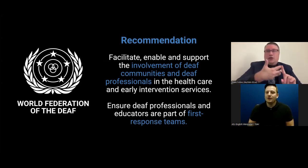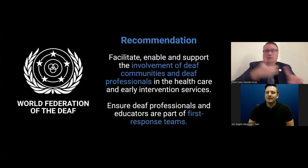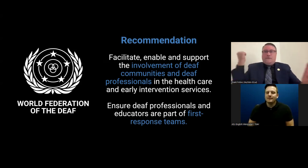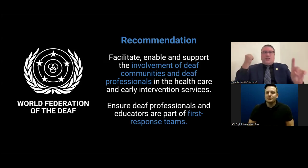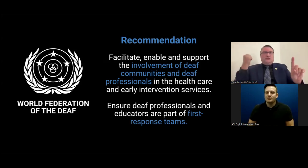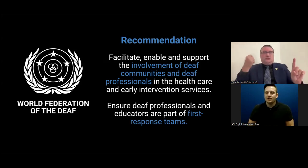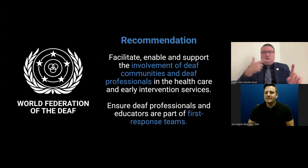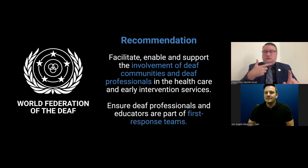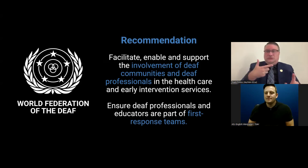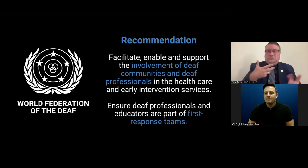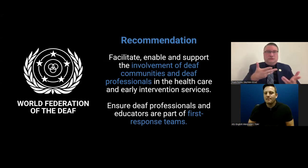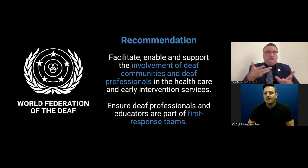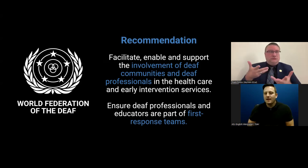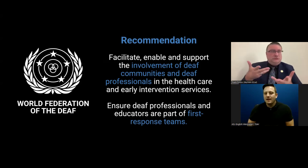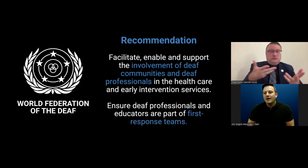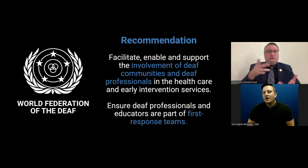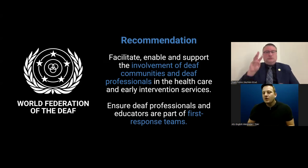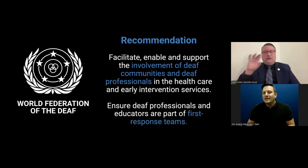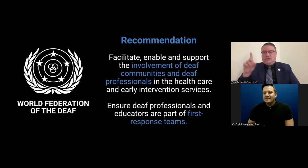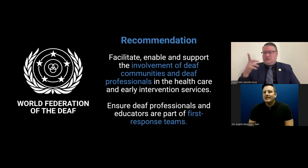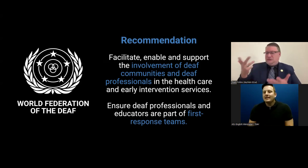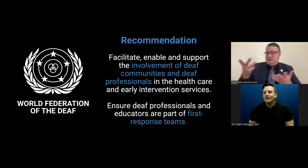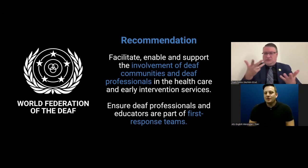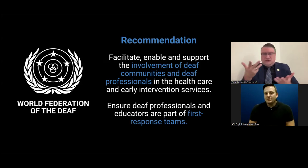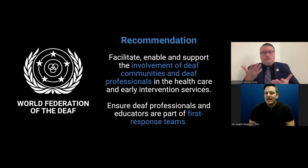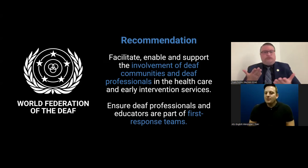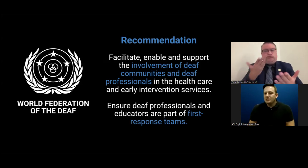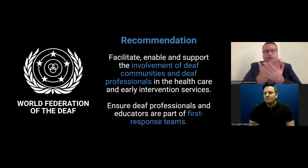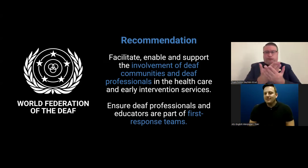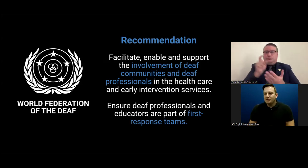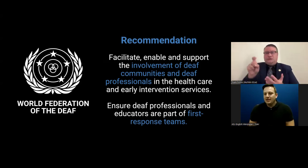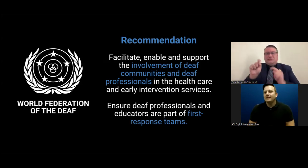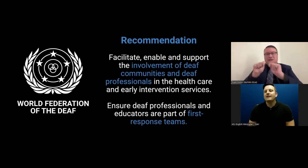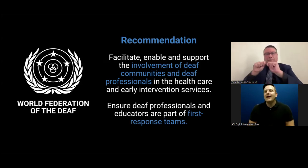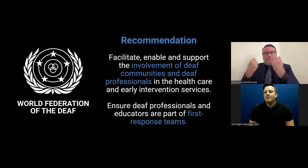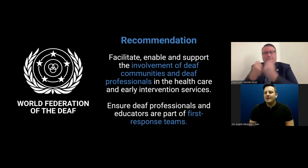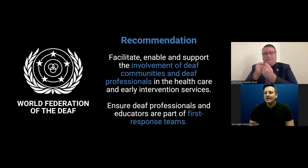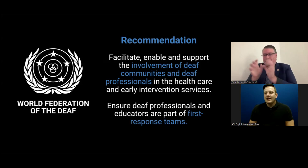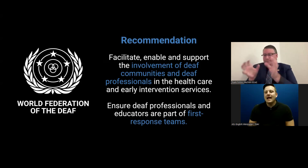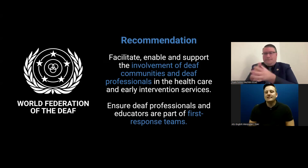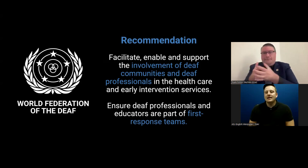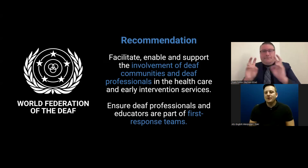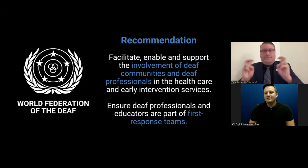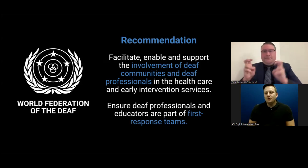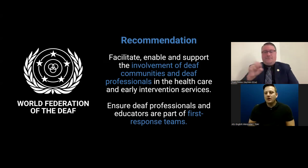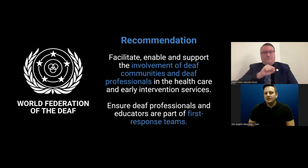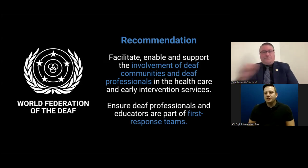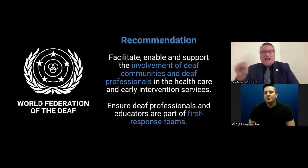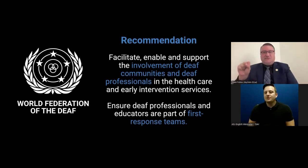early intervention services. We see that there's language deprivation happening, and WFD wanted to